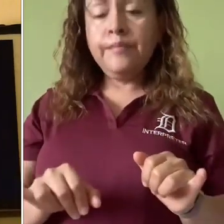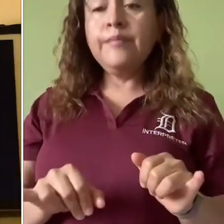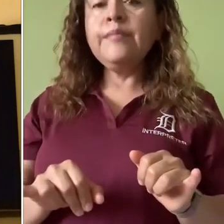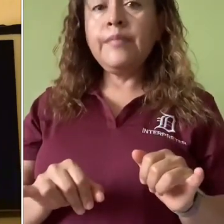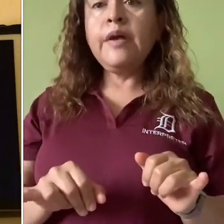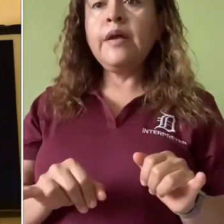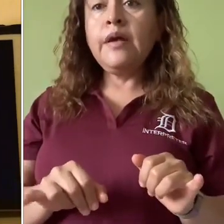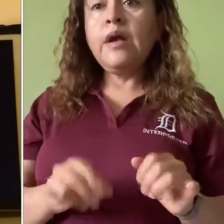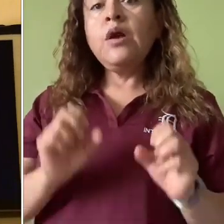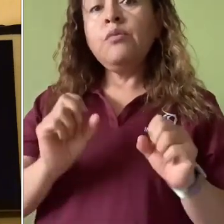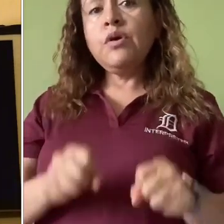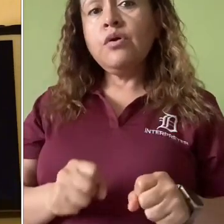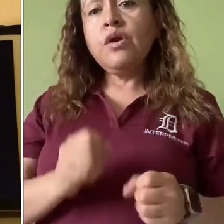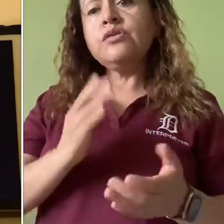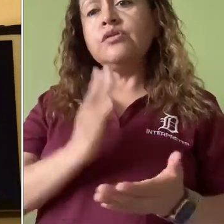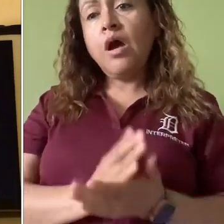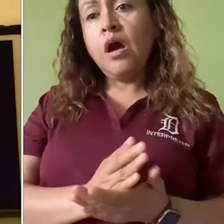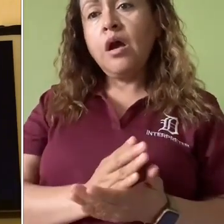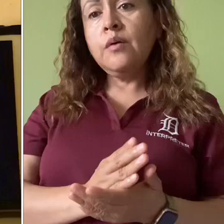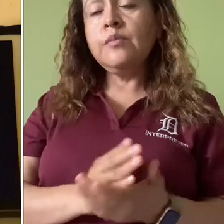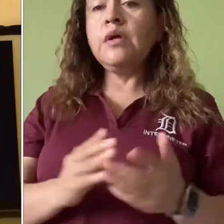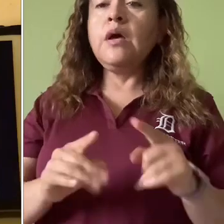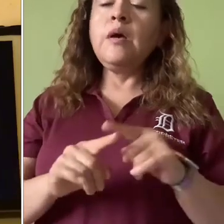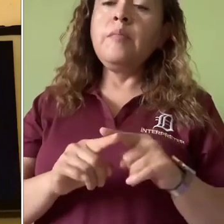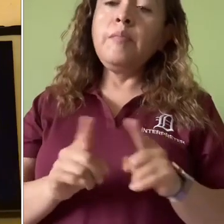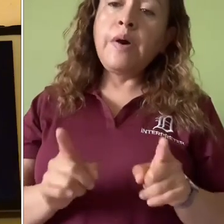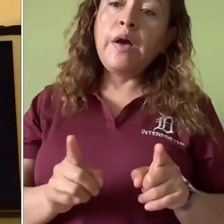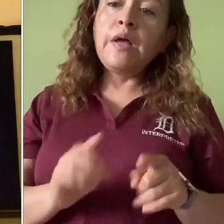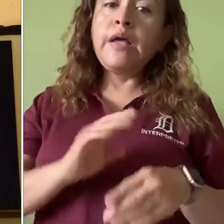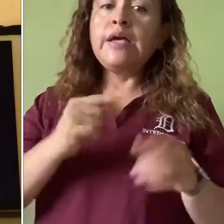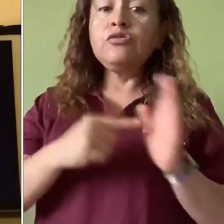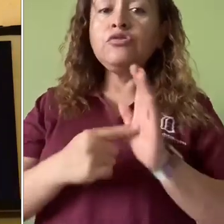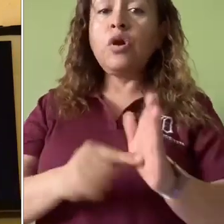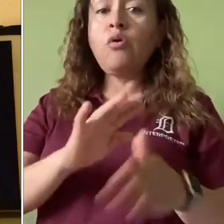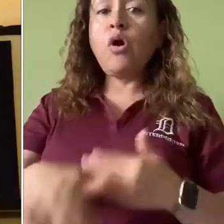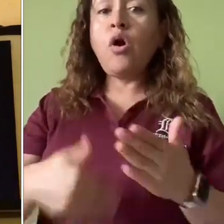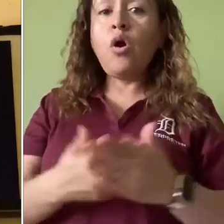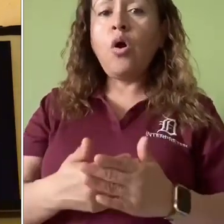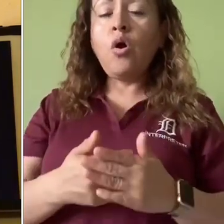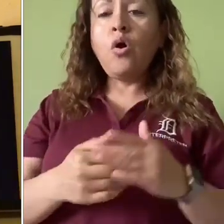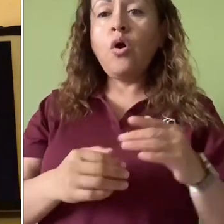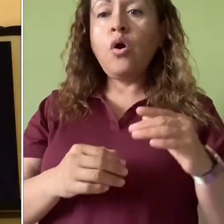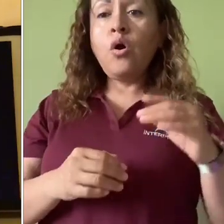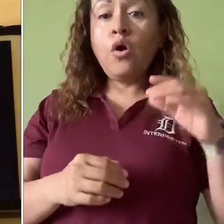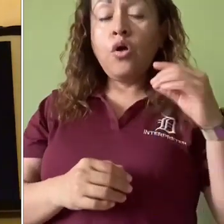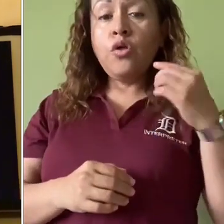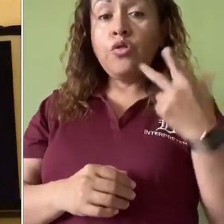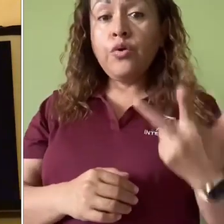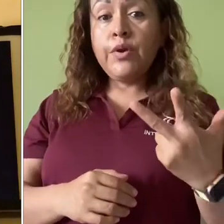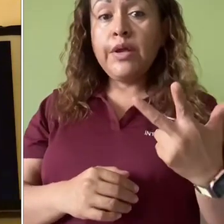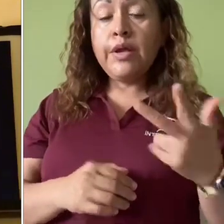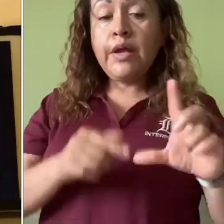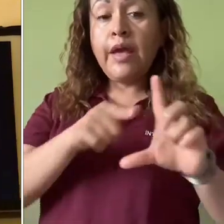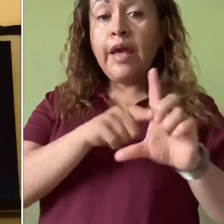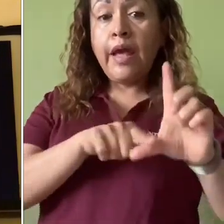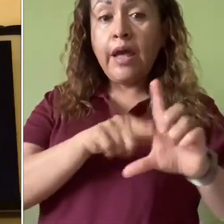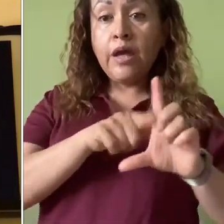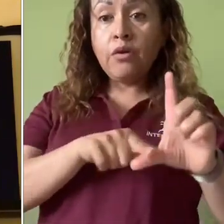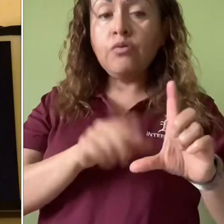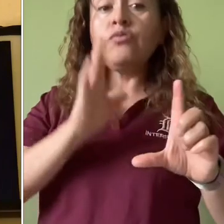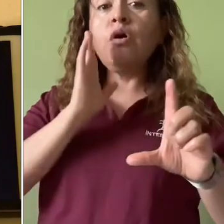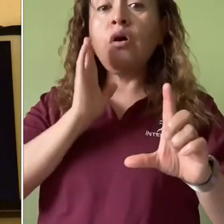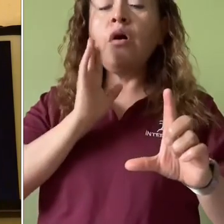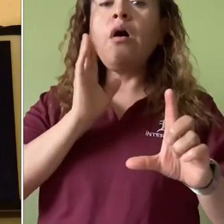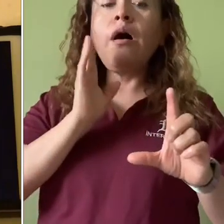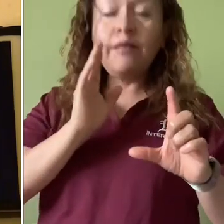this angle up here. So we've actually shown, once again, we could have stopped at 2 angles, but we've actually shown that all 3 angles of these 2 triangles, all 3